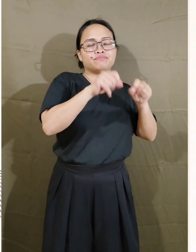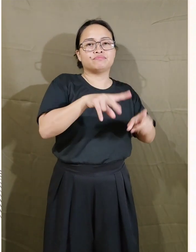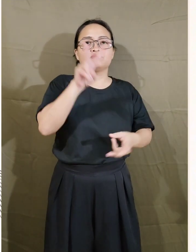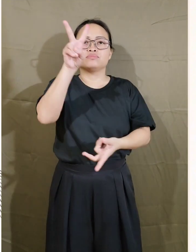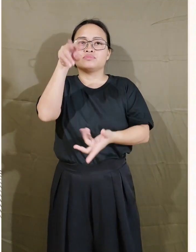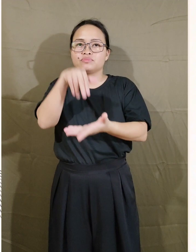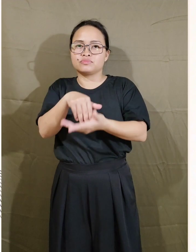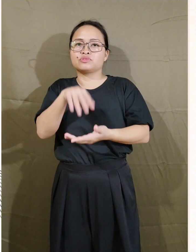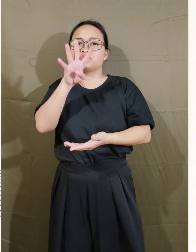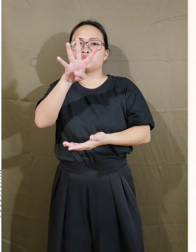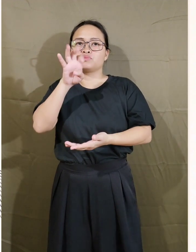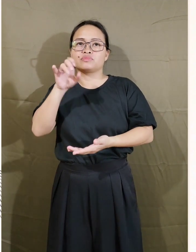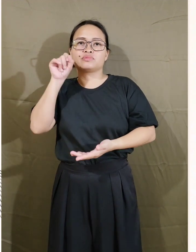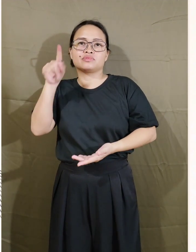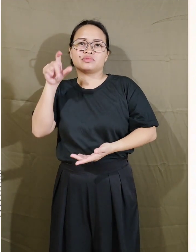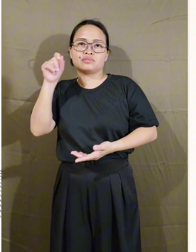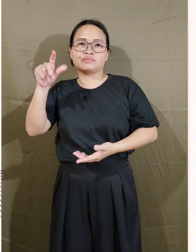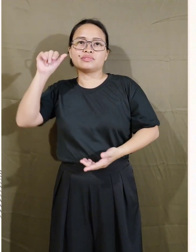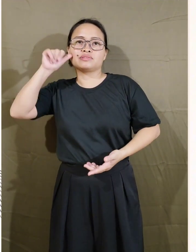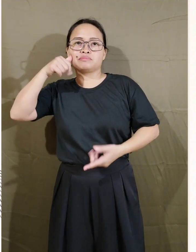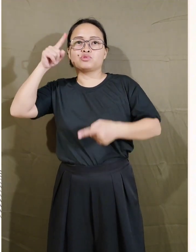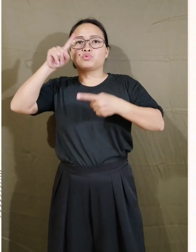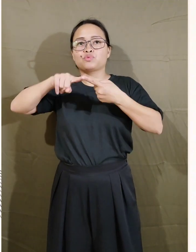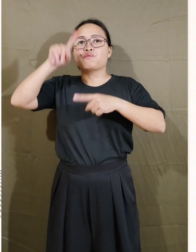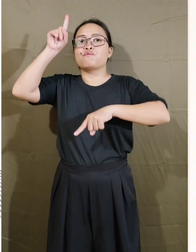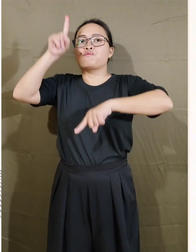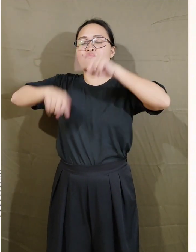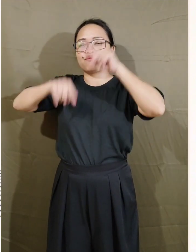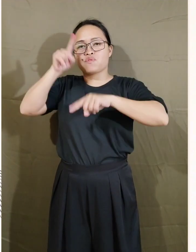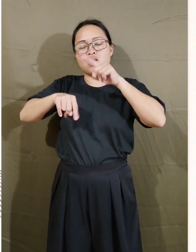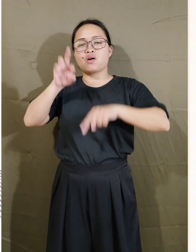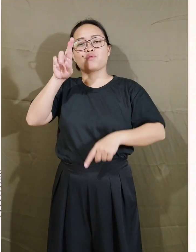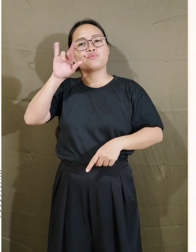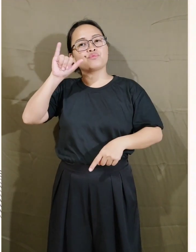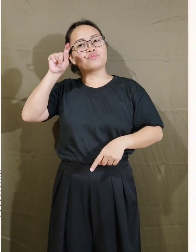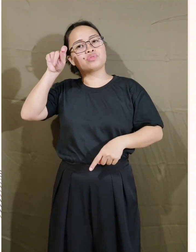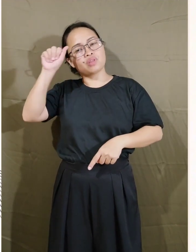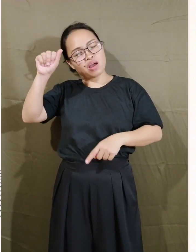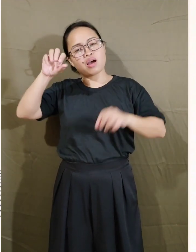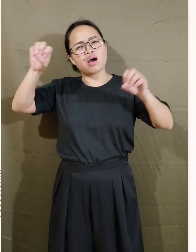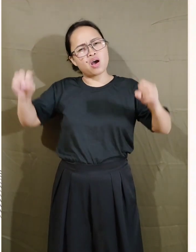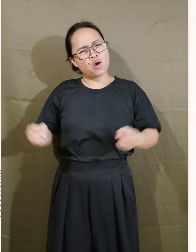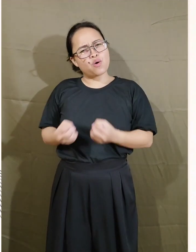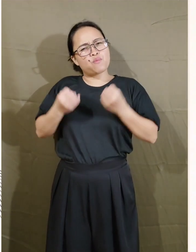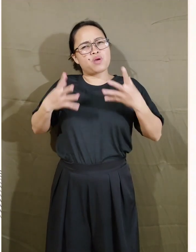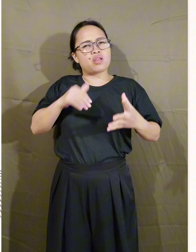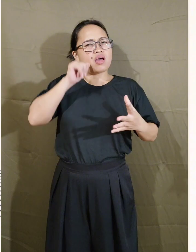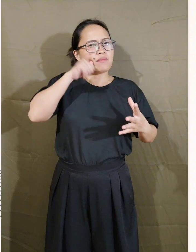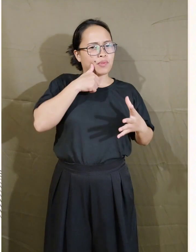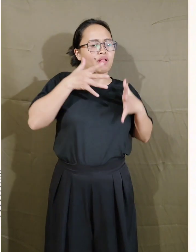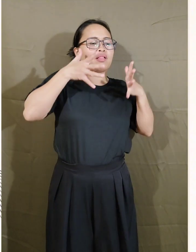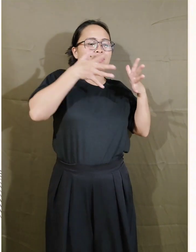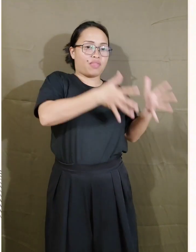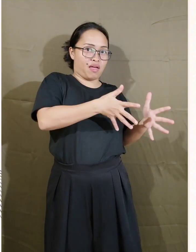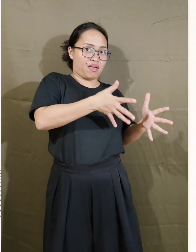2,411 apples to her friend Rita. How many apples were left for her?